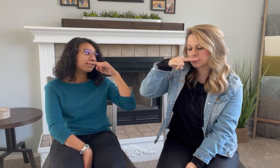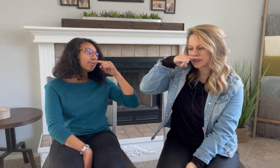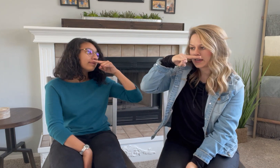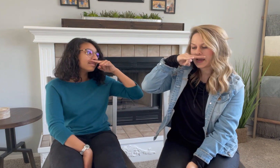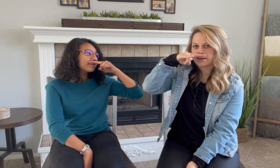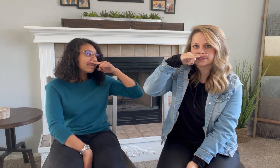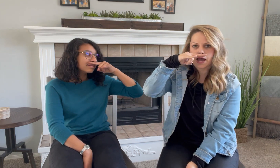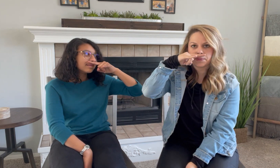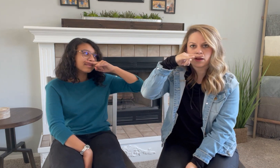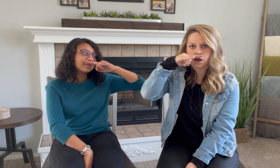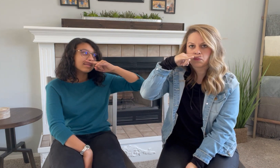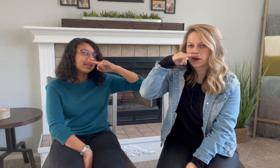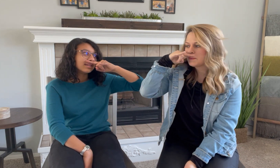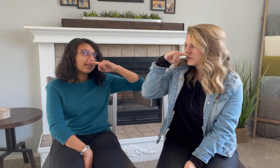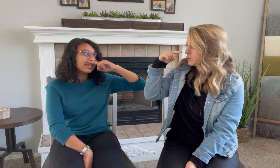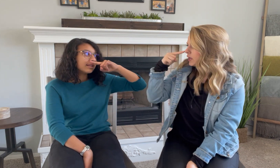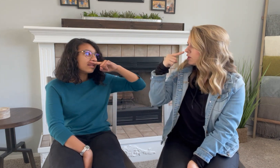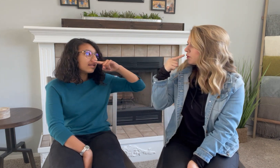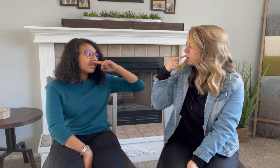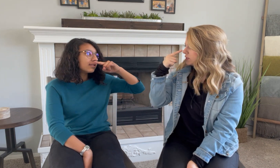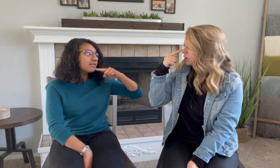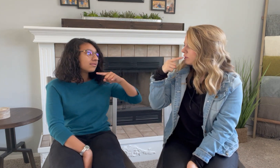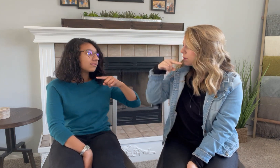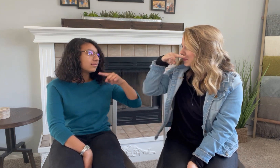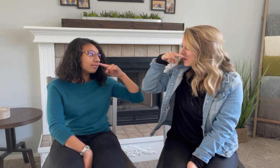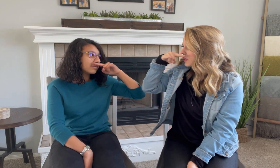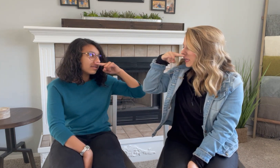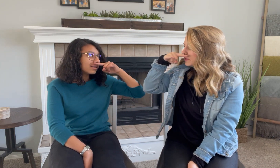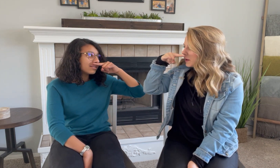just gonna kind of tap it right between your nose and your lip. Good.